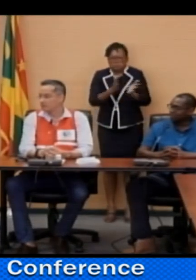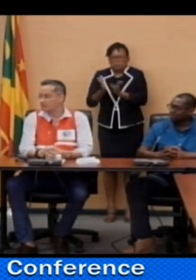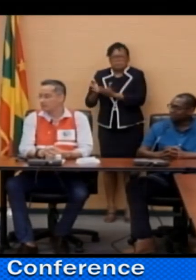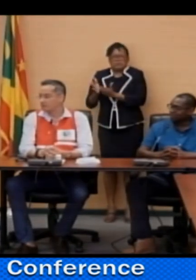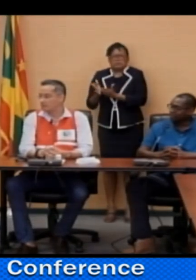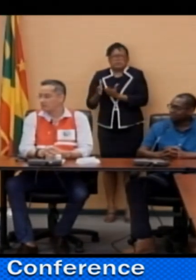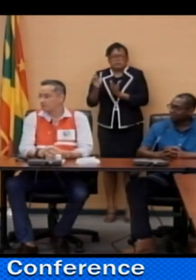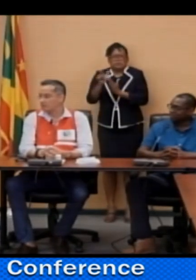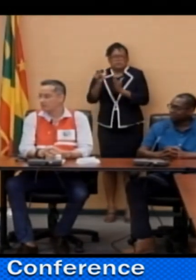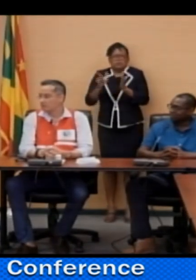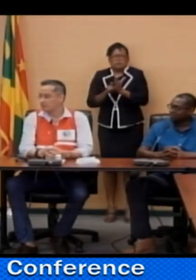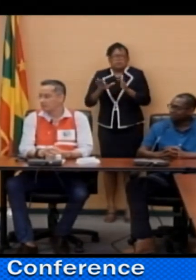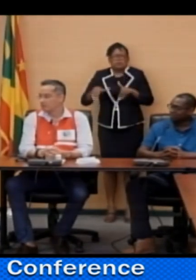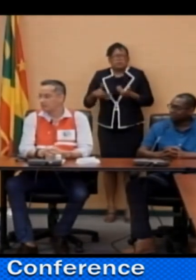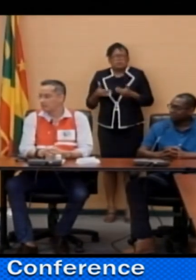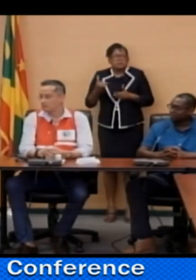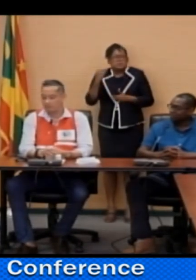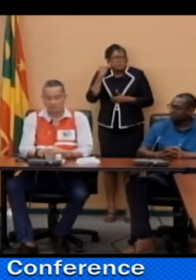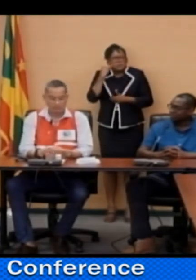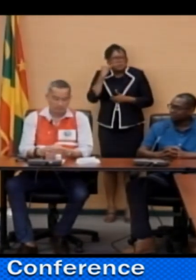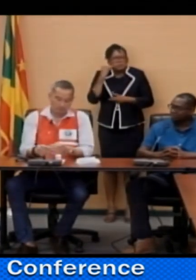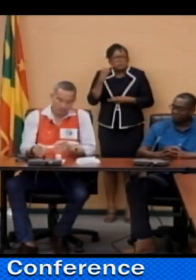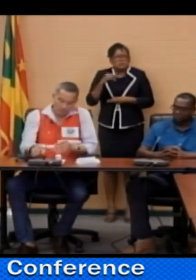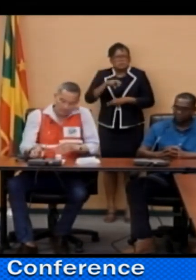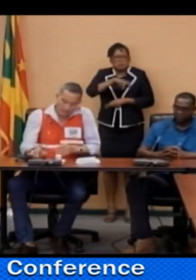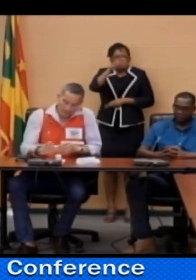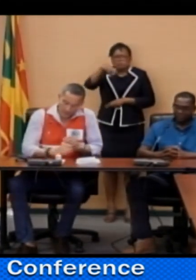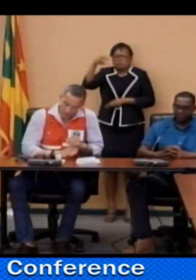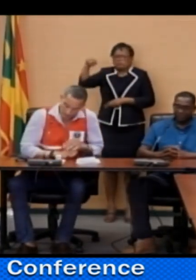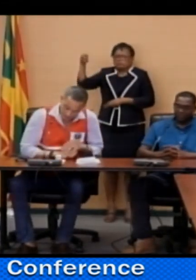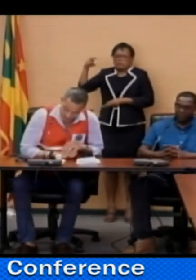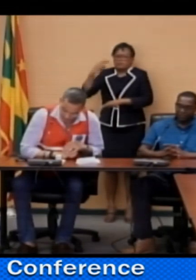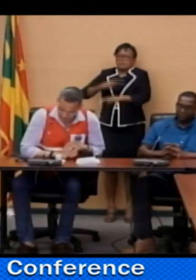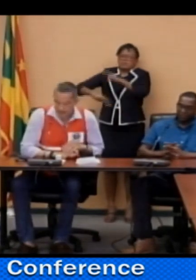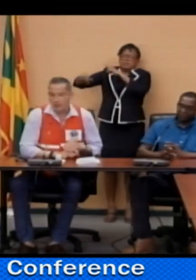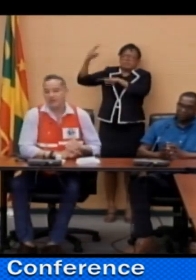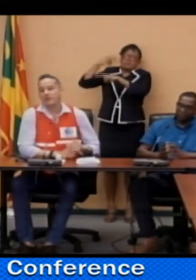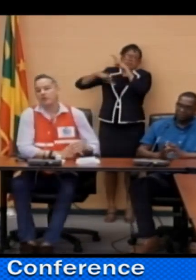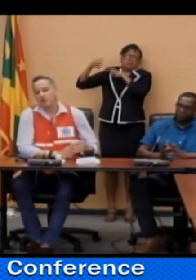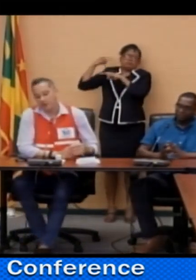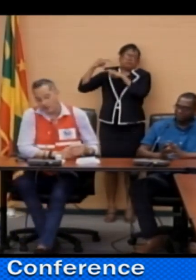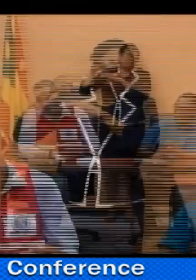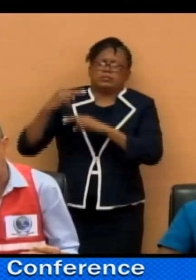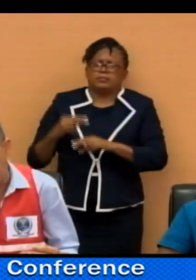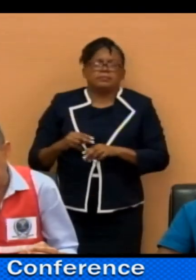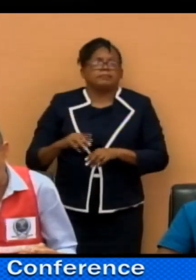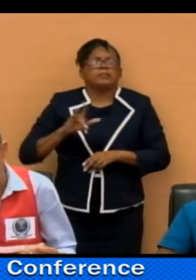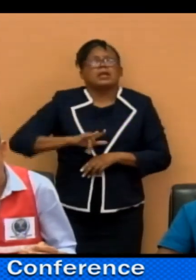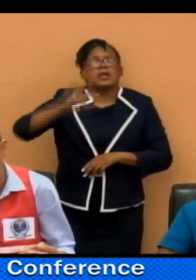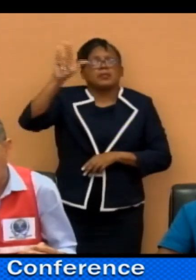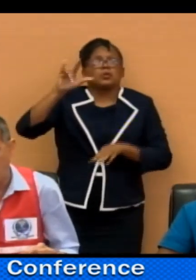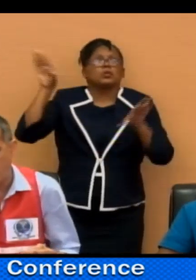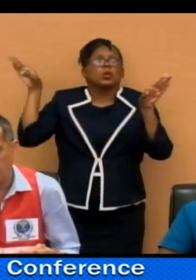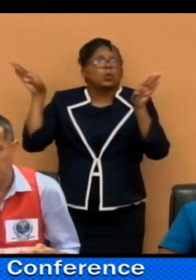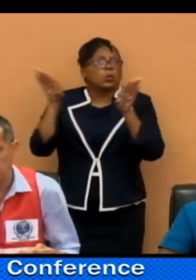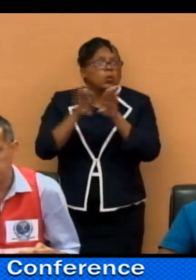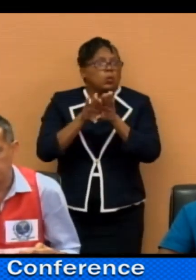people with travel histories from the restricted countries? The airport is closed to all passenger,